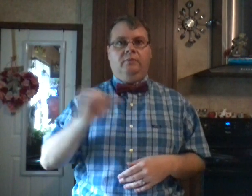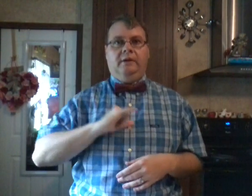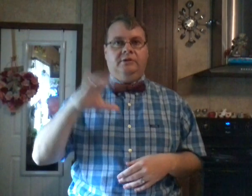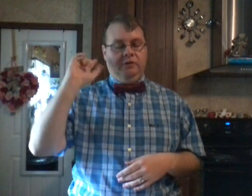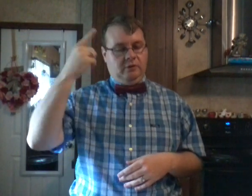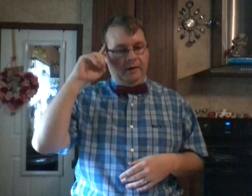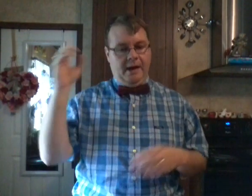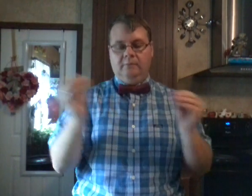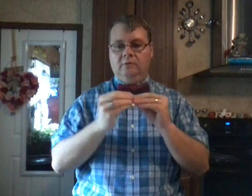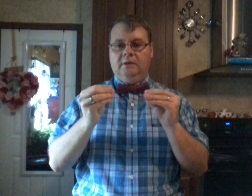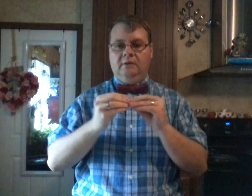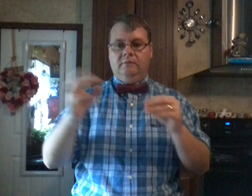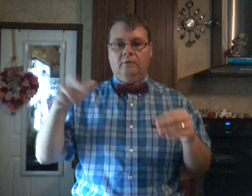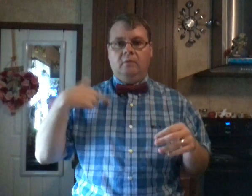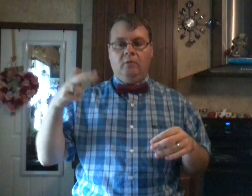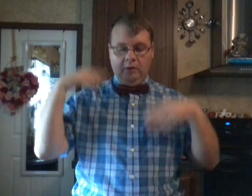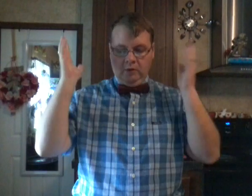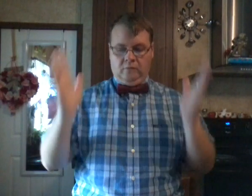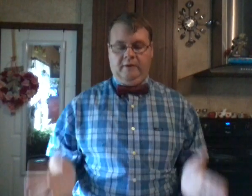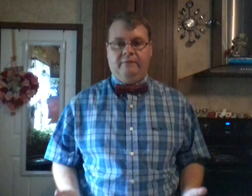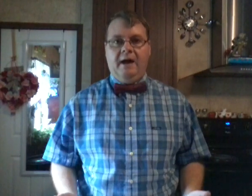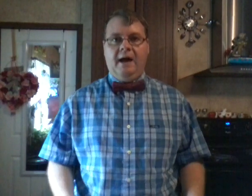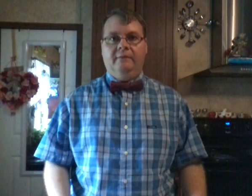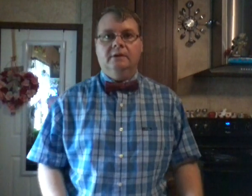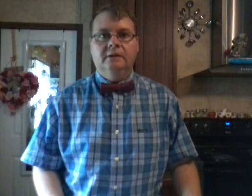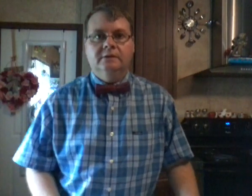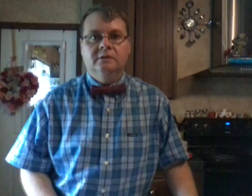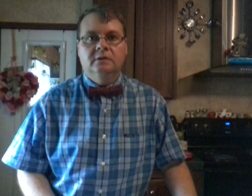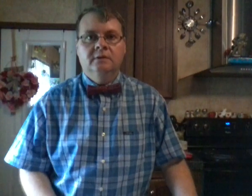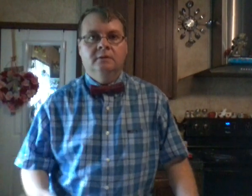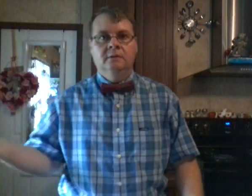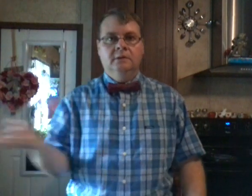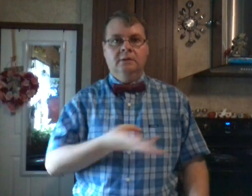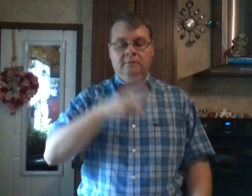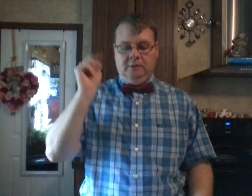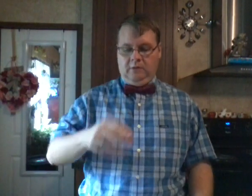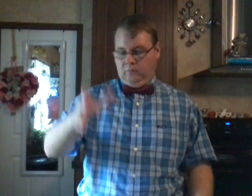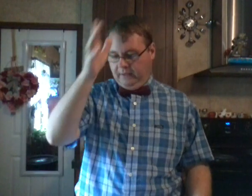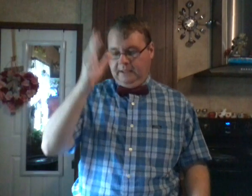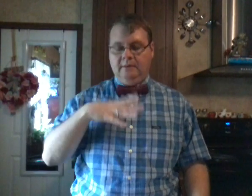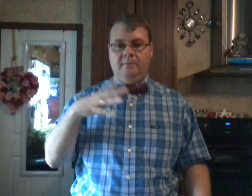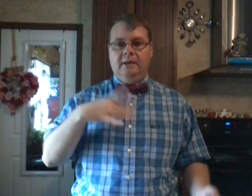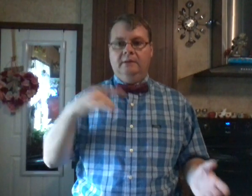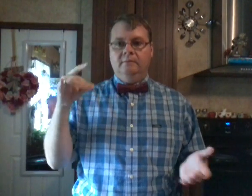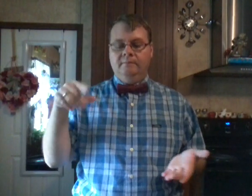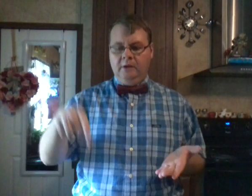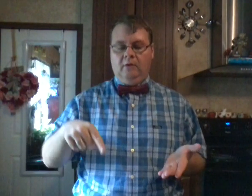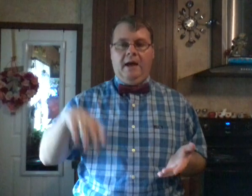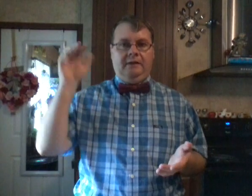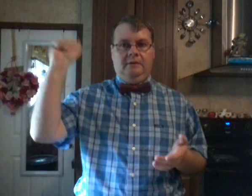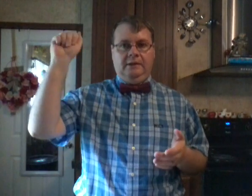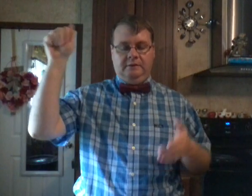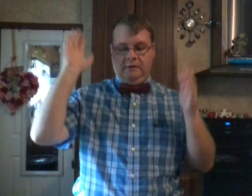preached, you know, I'm looking for more revivalists. You know, we need men, you know, like these